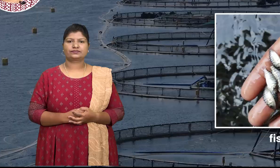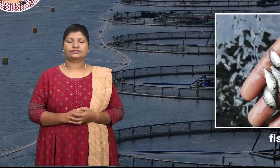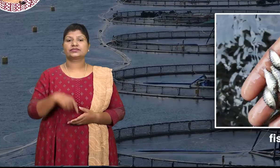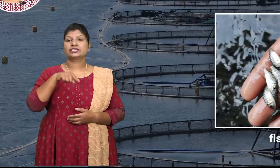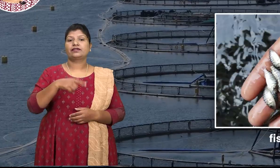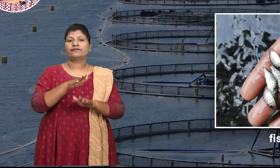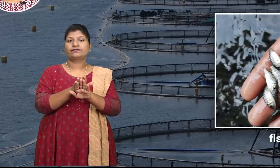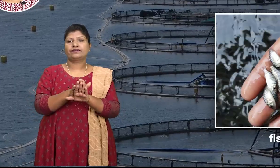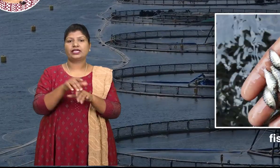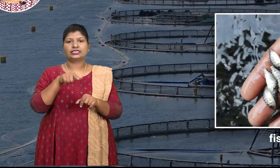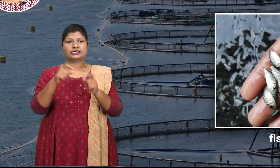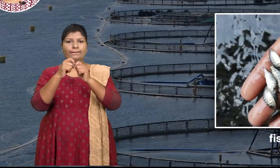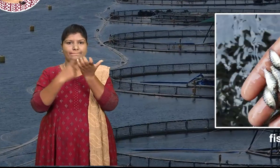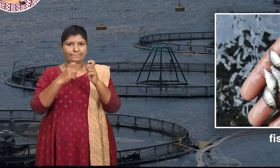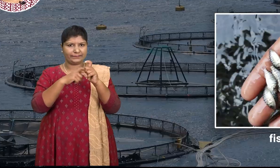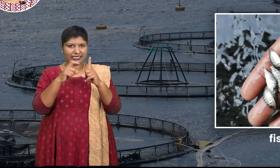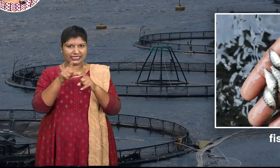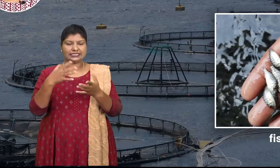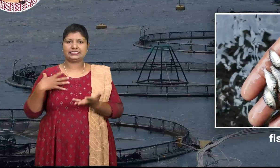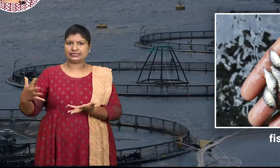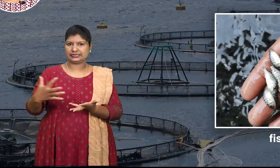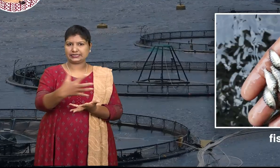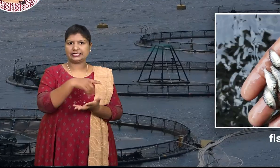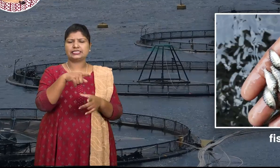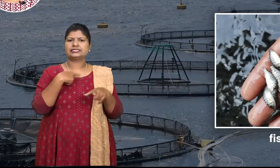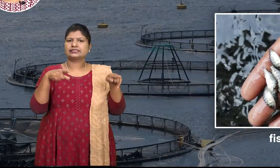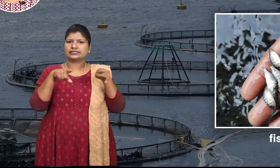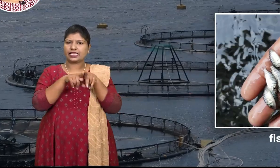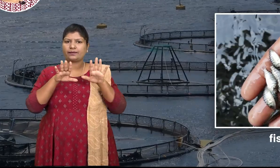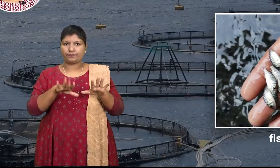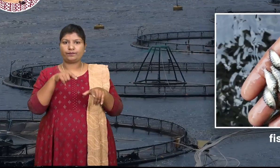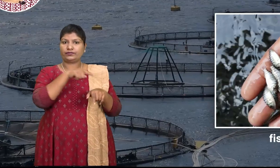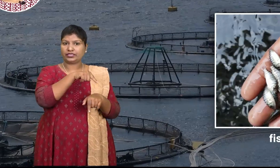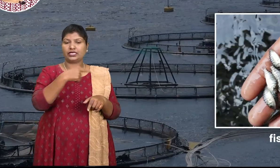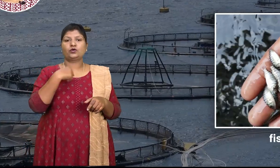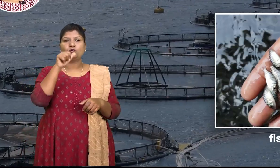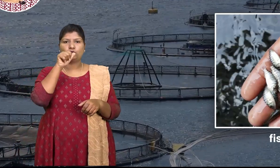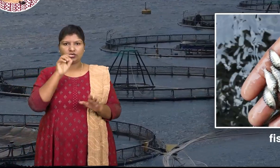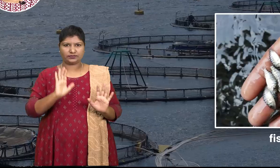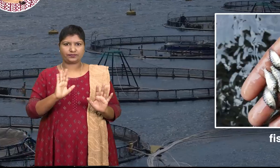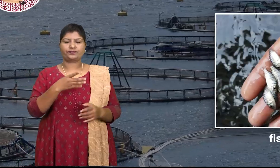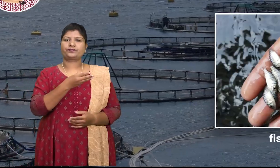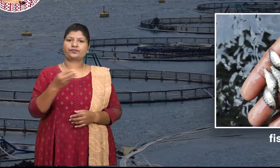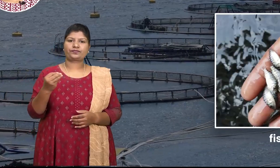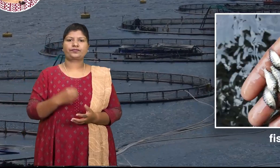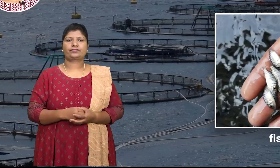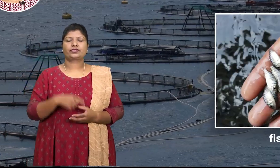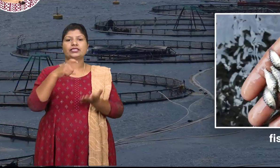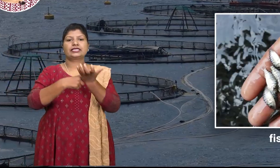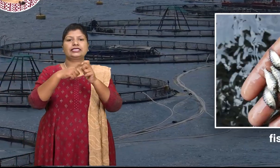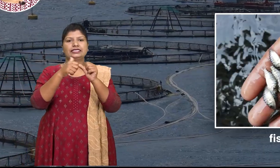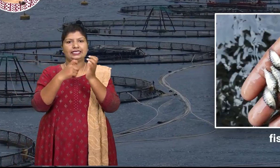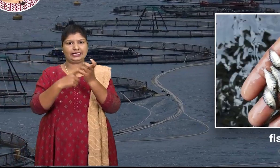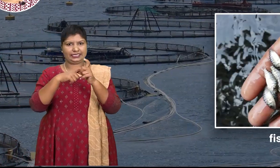The fish breed is collected suitable to these waters and reared.